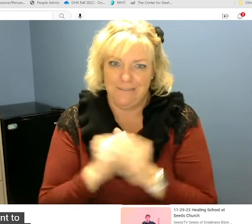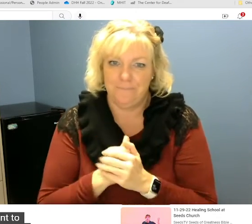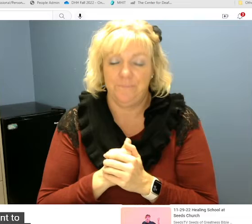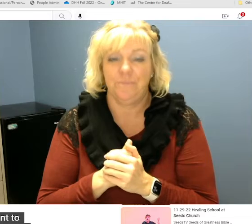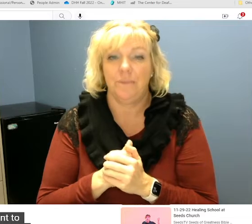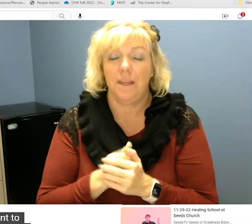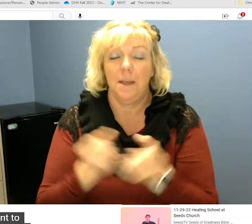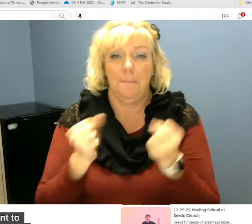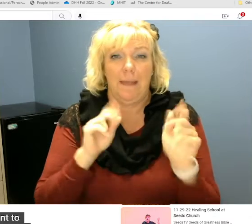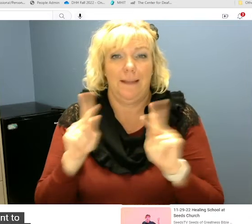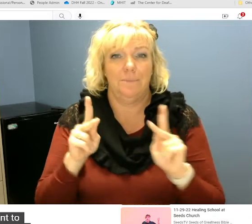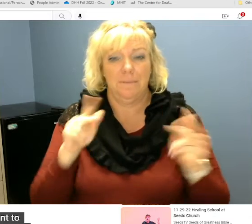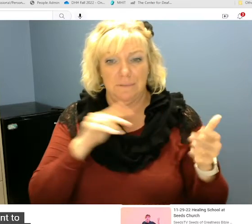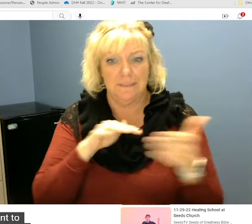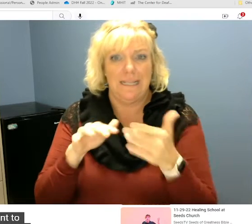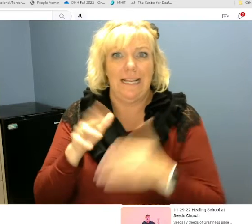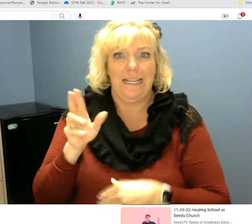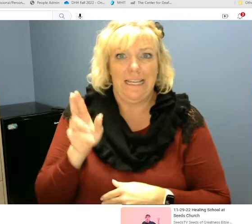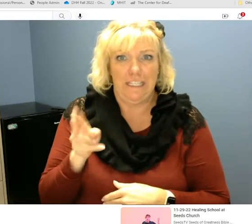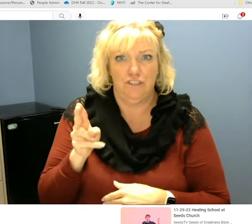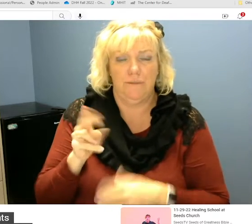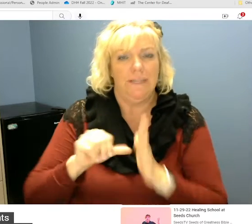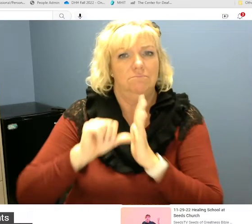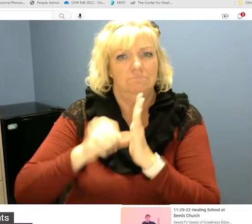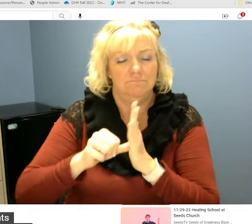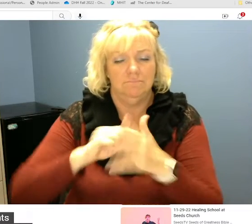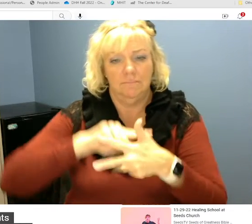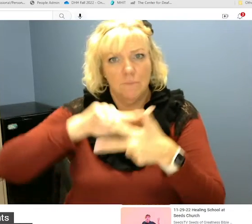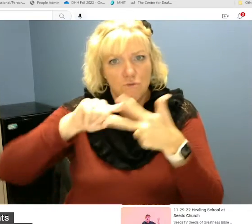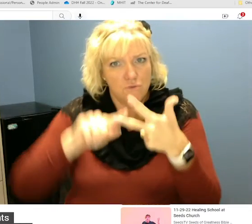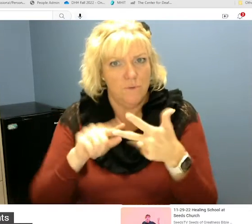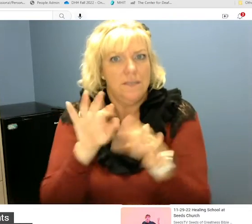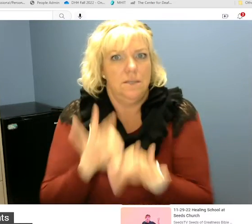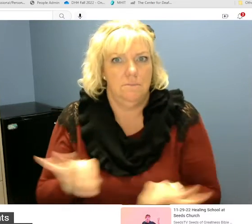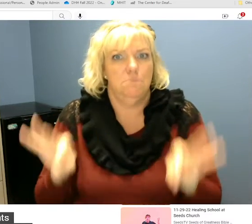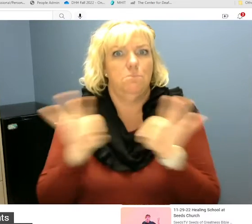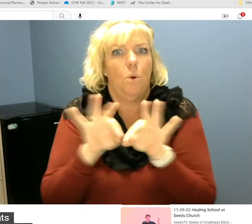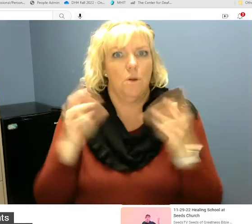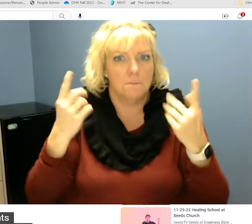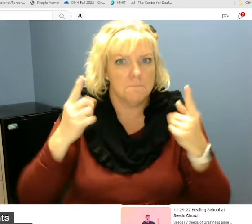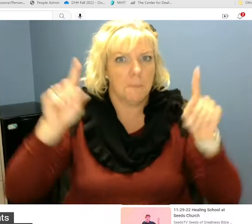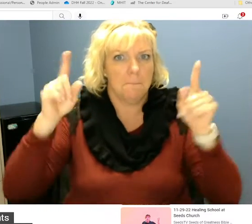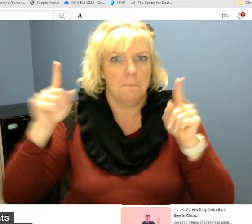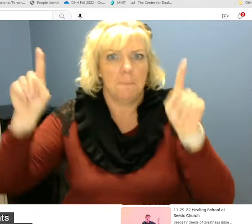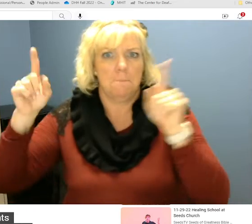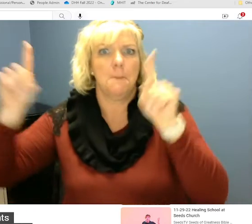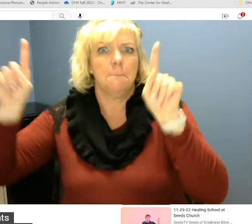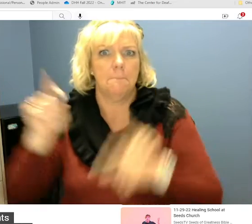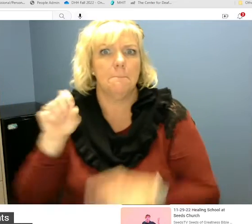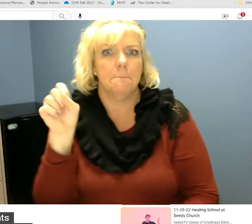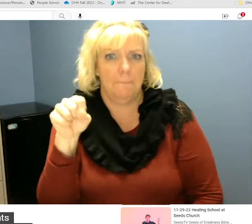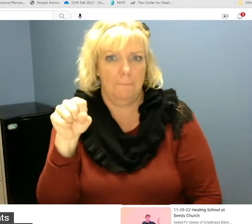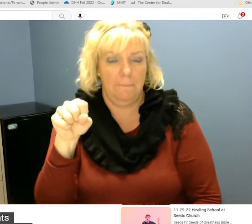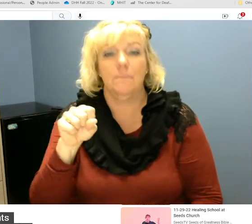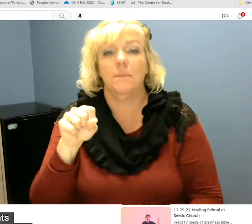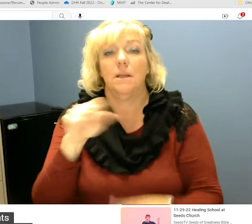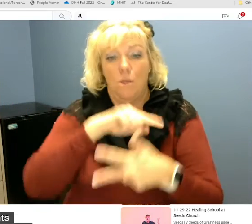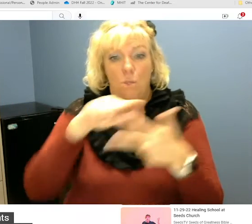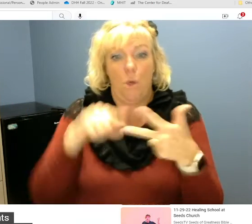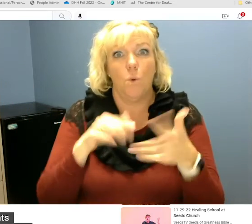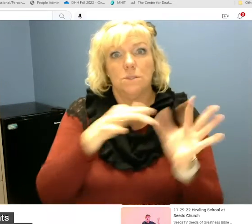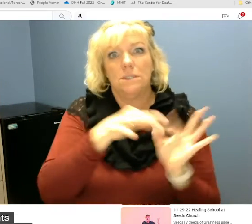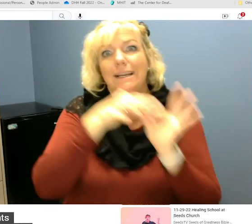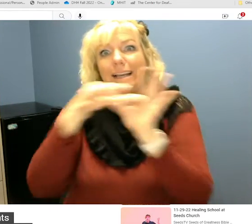to three successes that come out of Reconstruction that we can connect to the civil rights